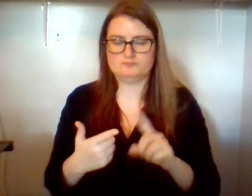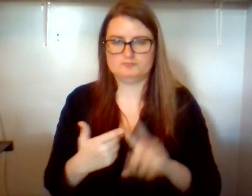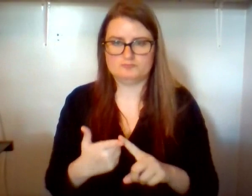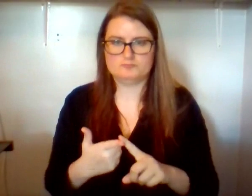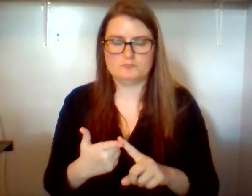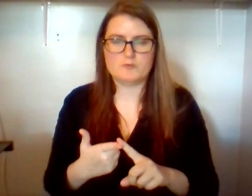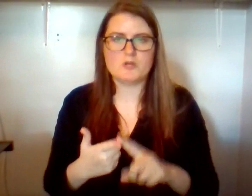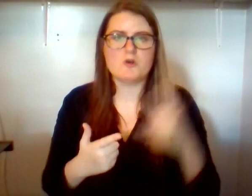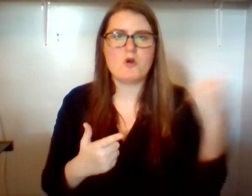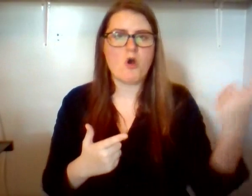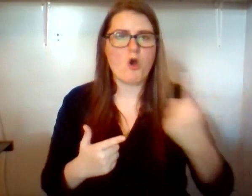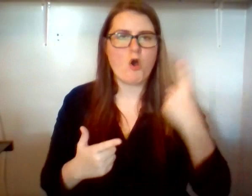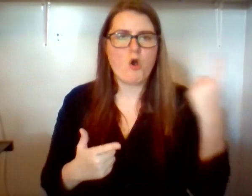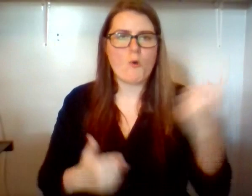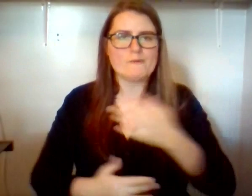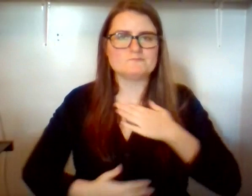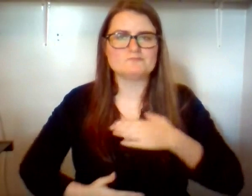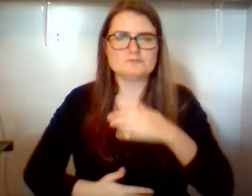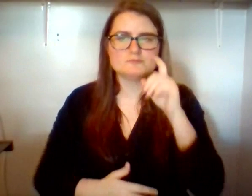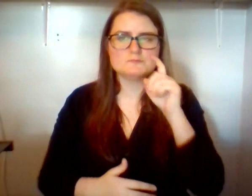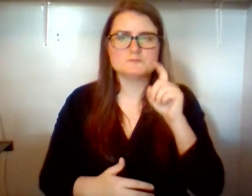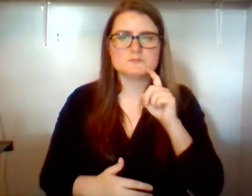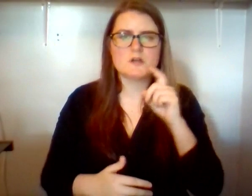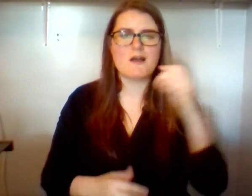marriage. 1 Corinthians 6:18, flee from